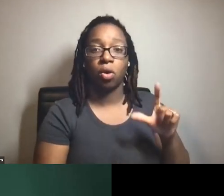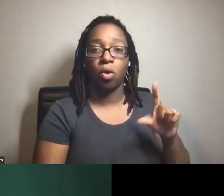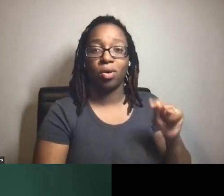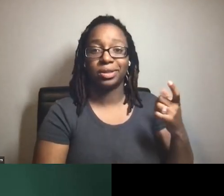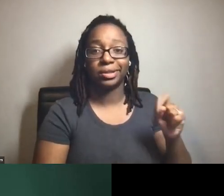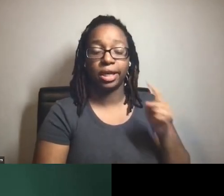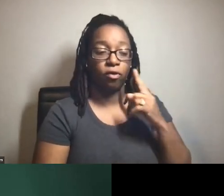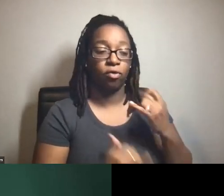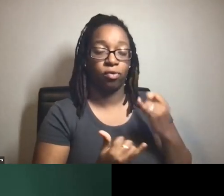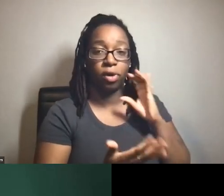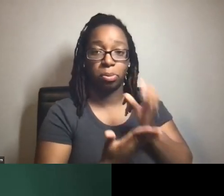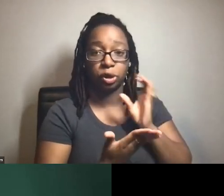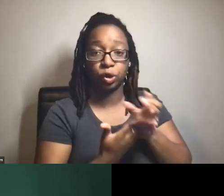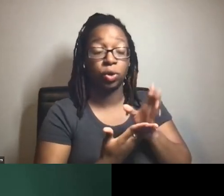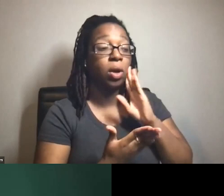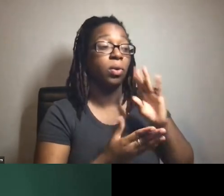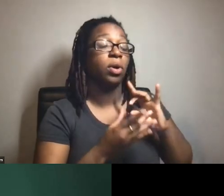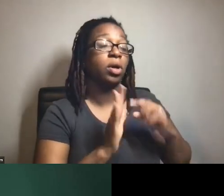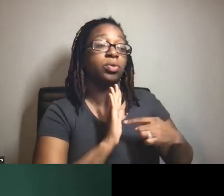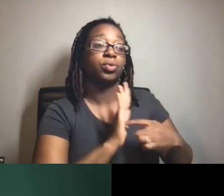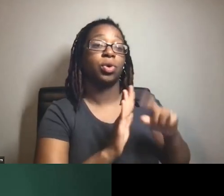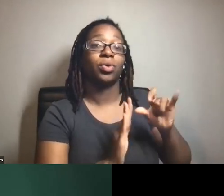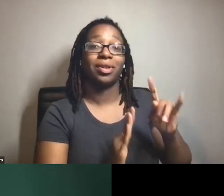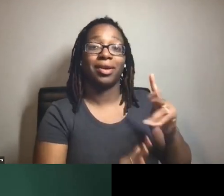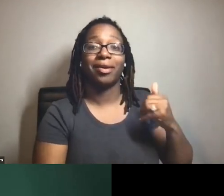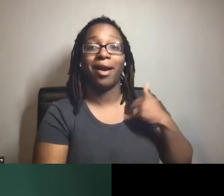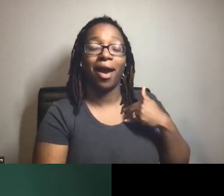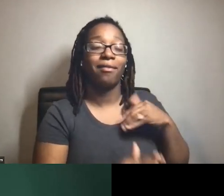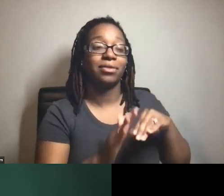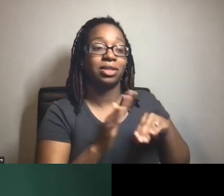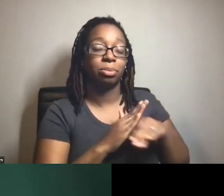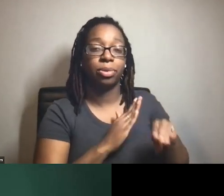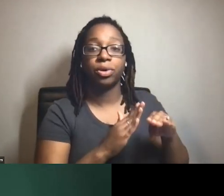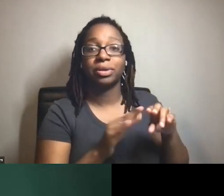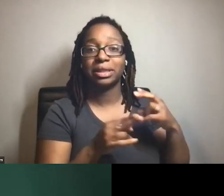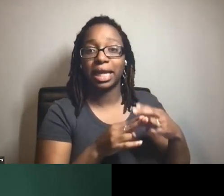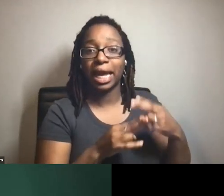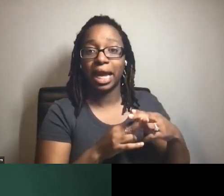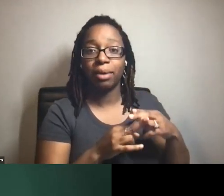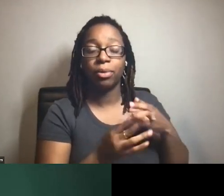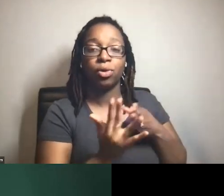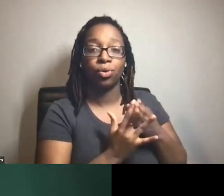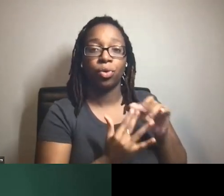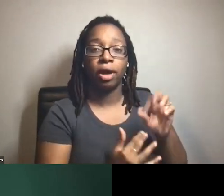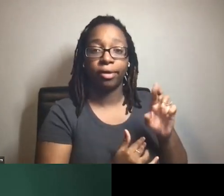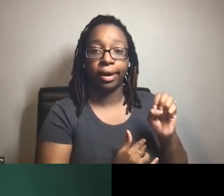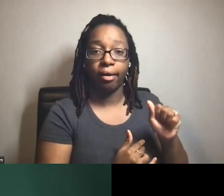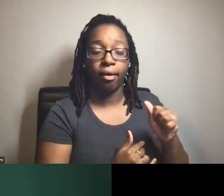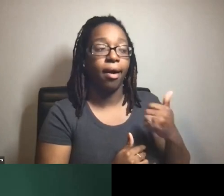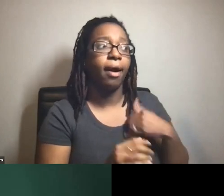will show you links that have an accessible name through ARIA. There's also a lot more checks. So I work